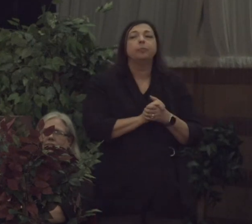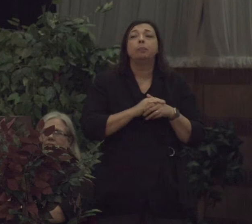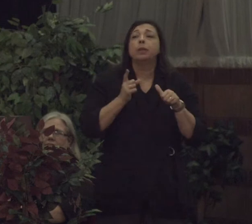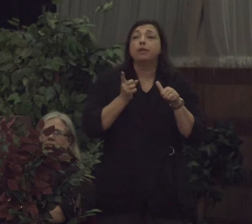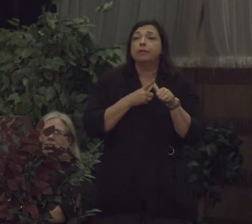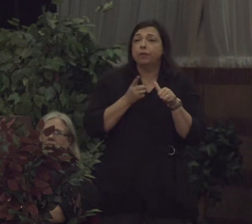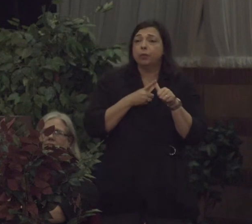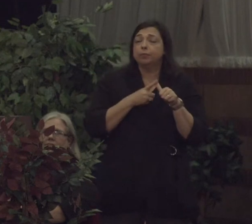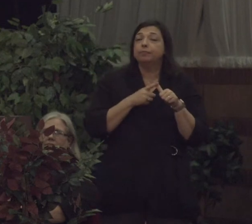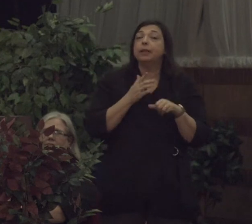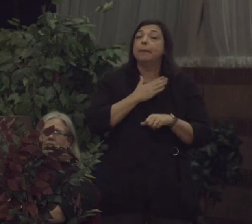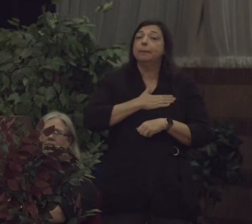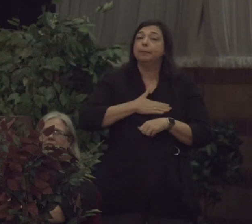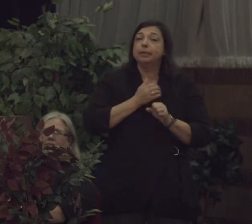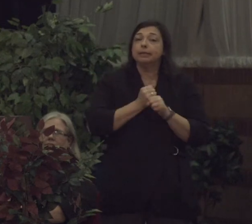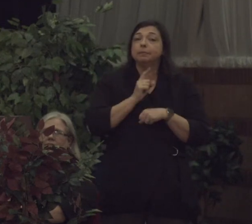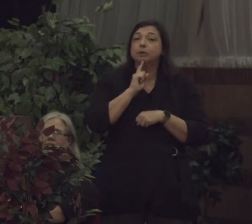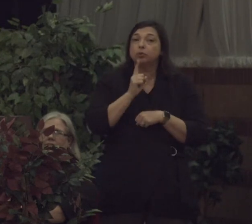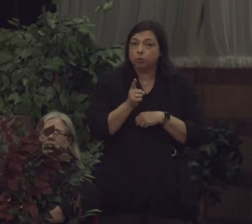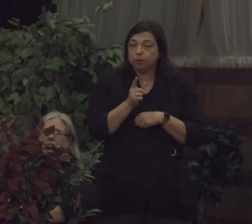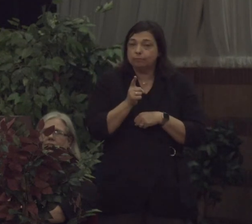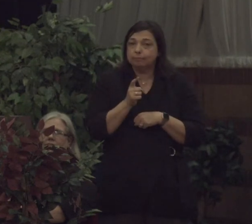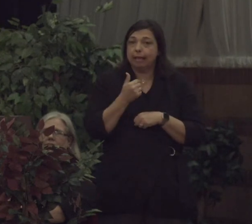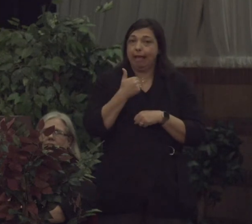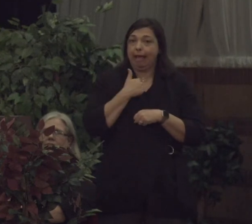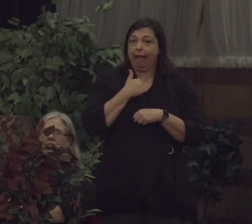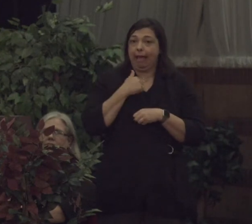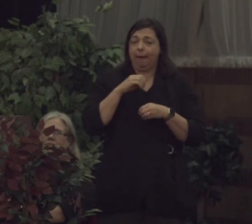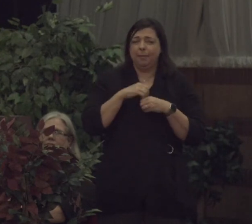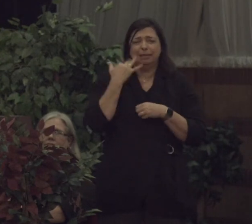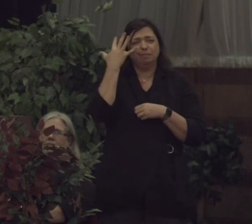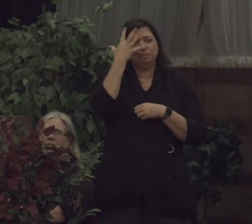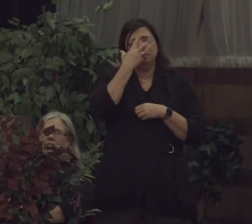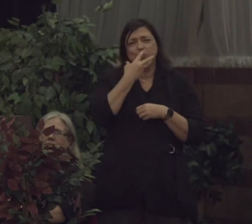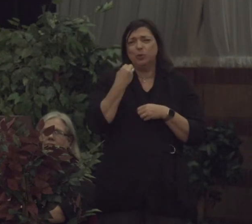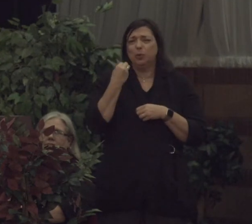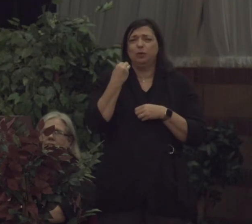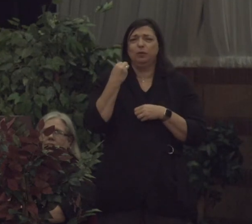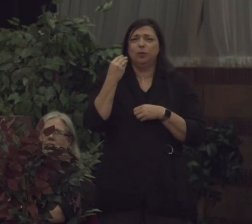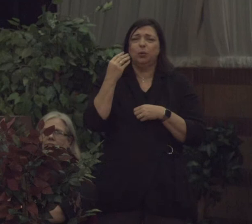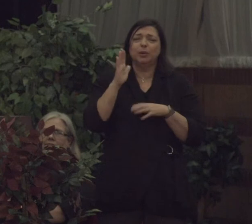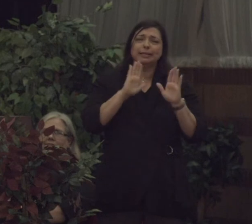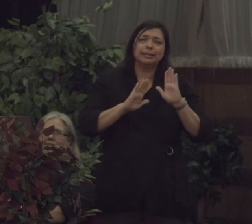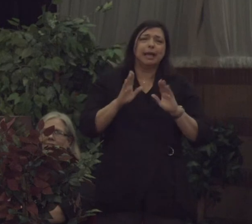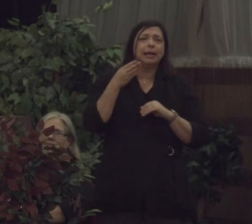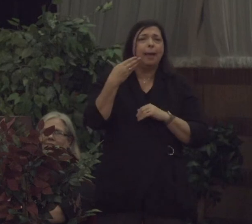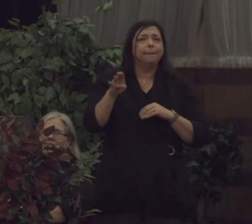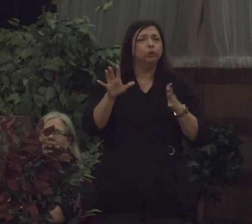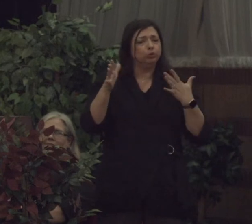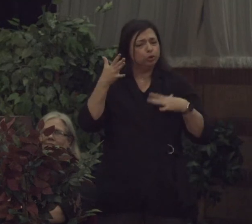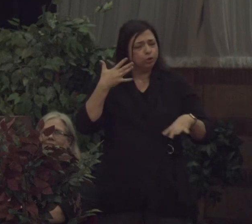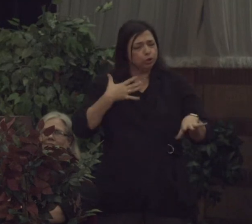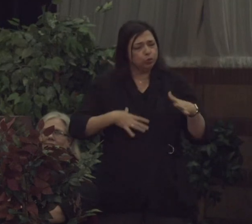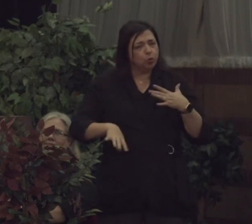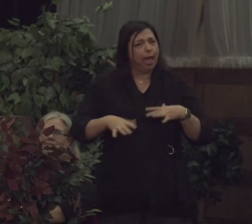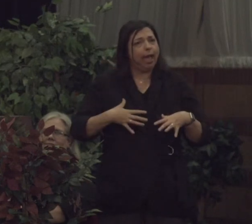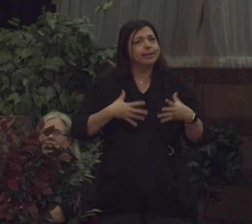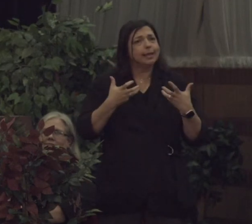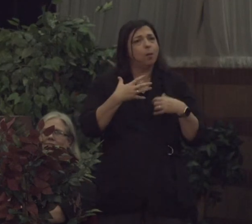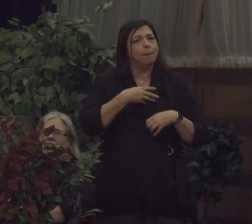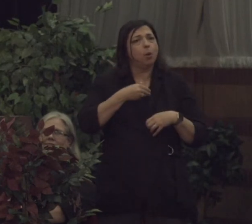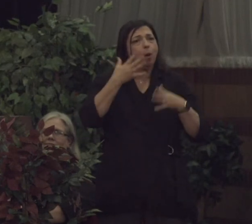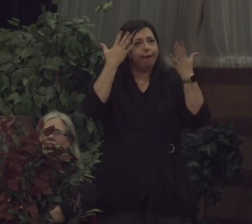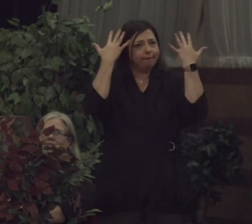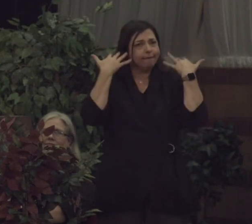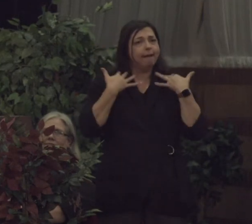first, please make sure I'm in my beautiful Sunday blue dress and my white veil.